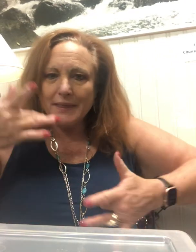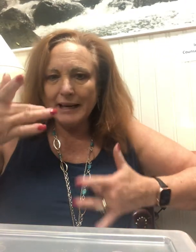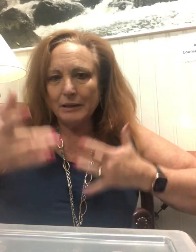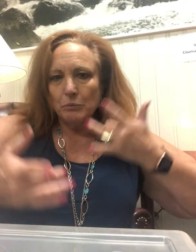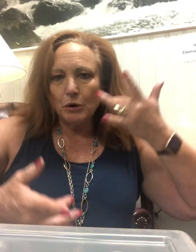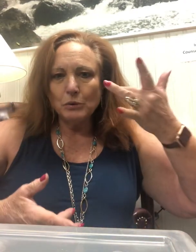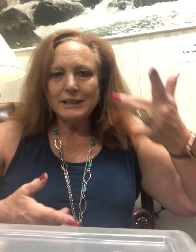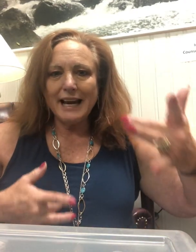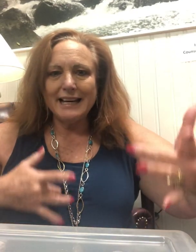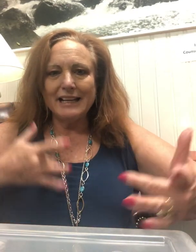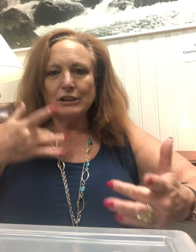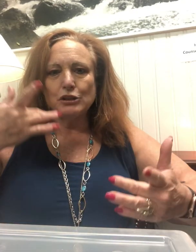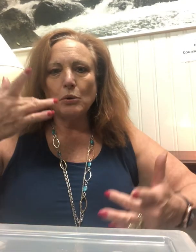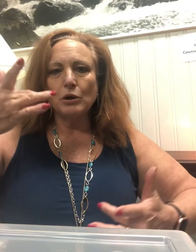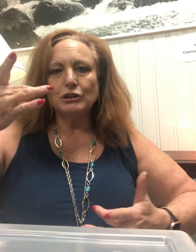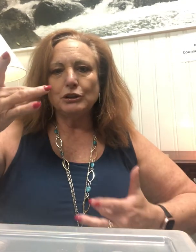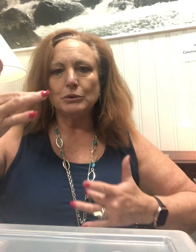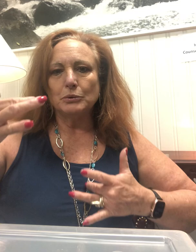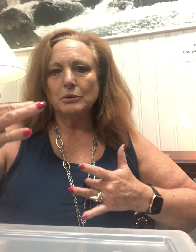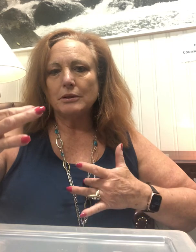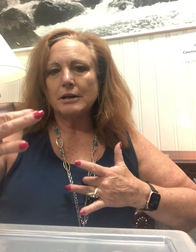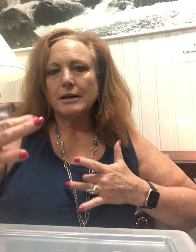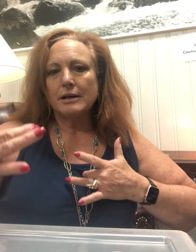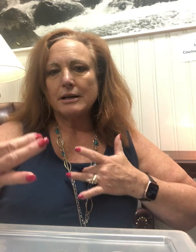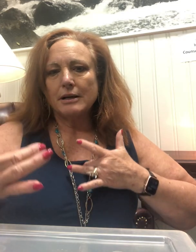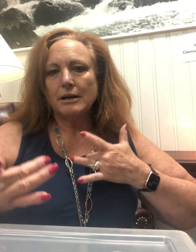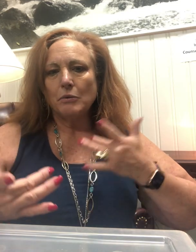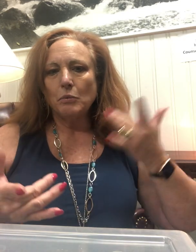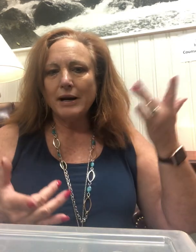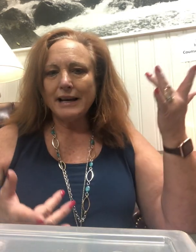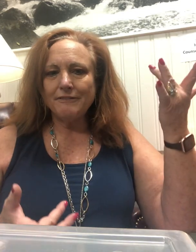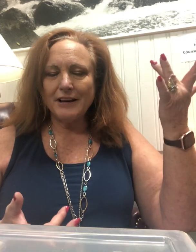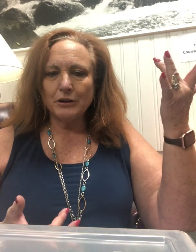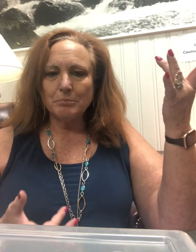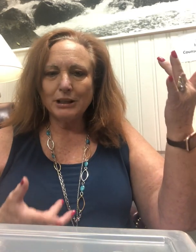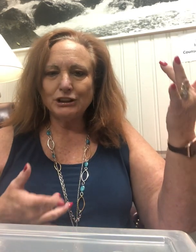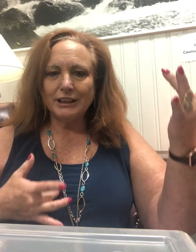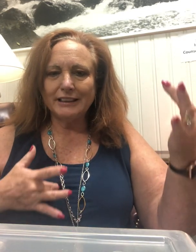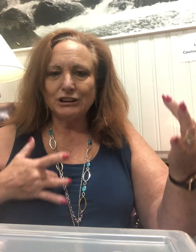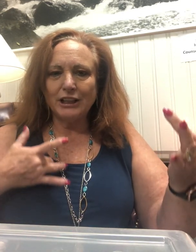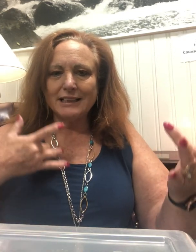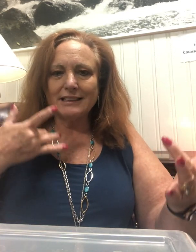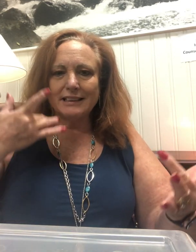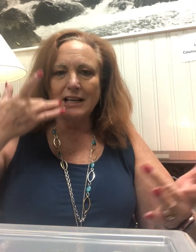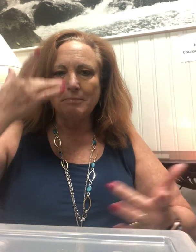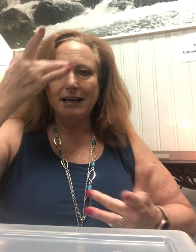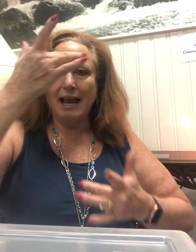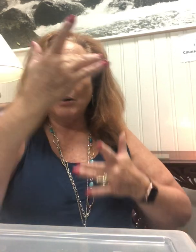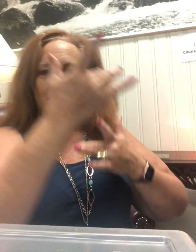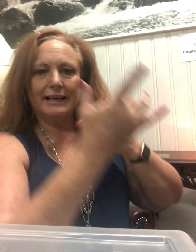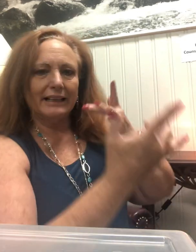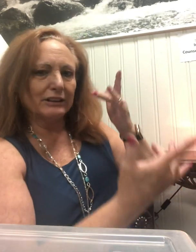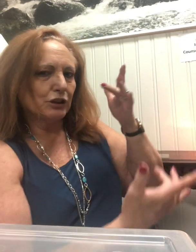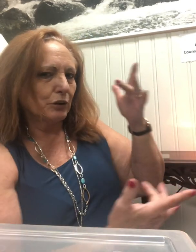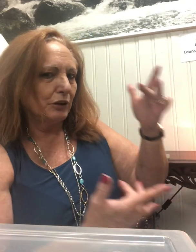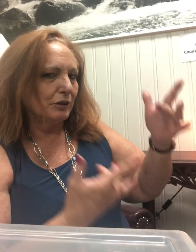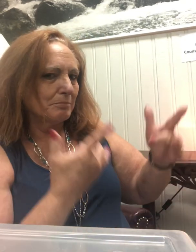they rotate in toward you. One finger brushing the chest and coming out like in a circular